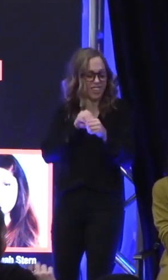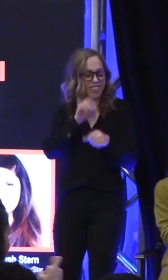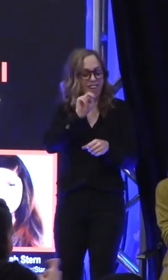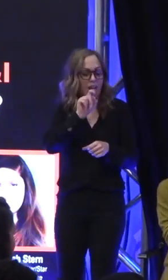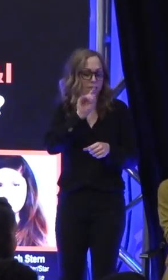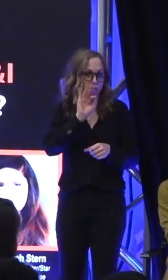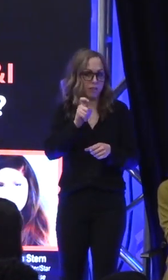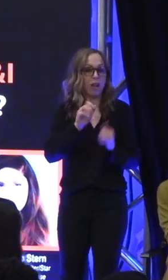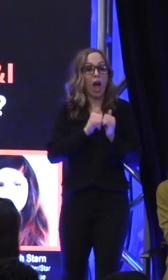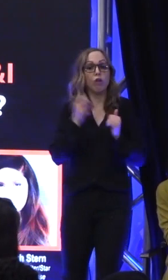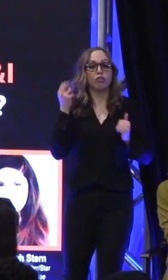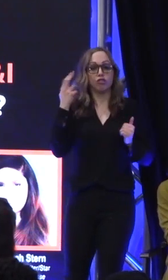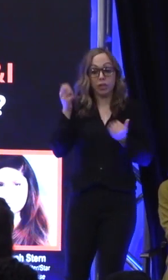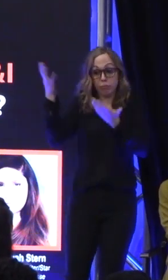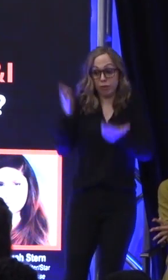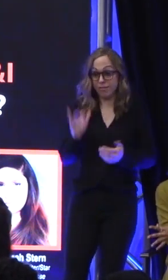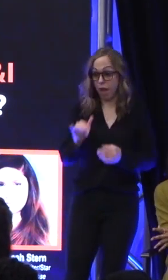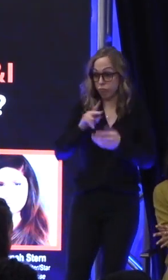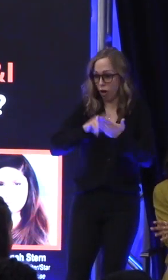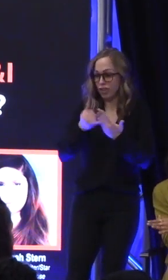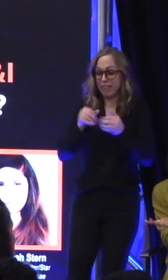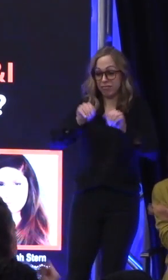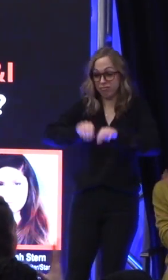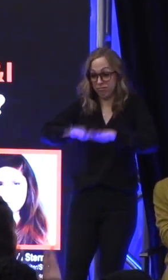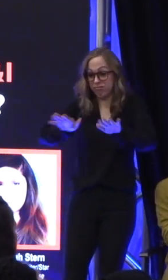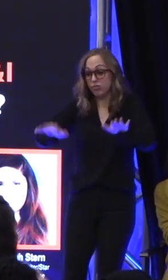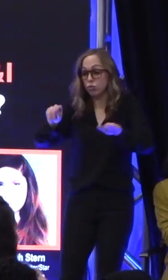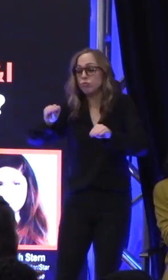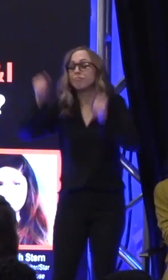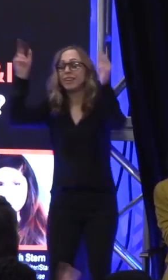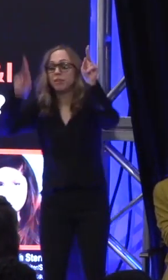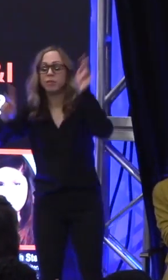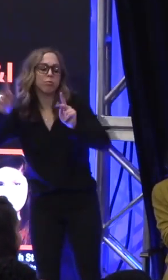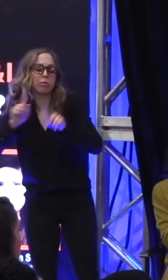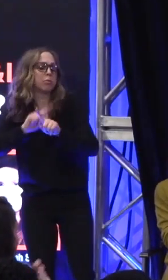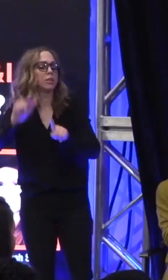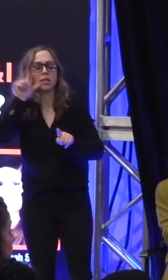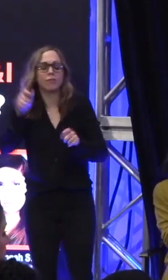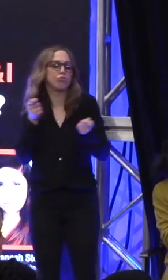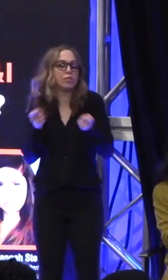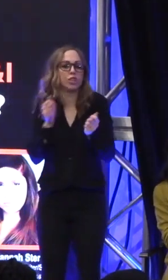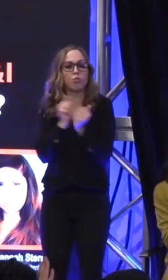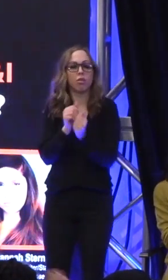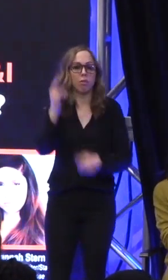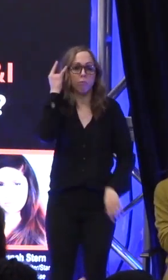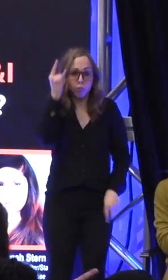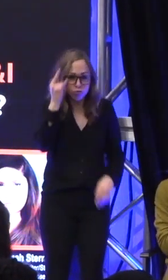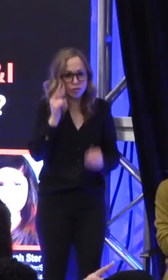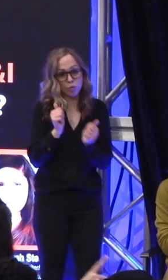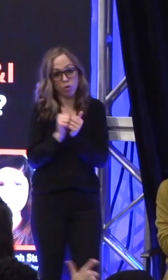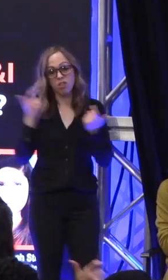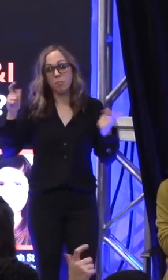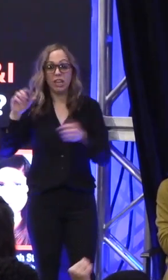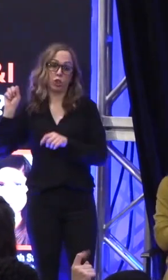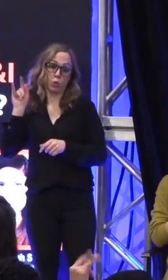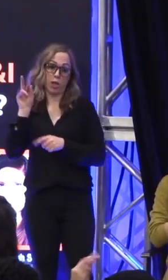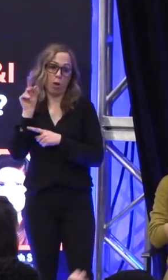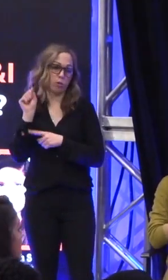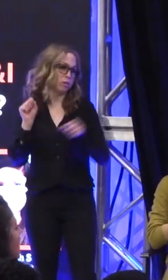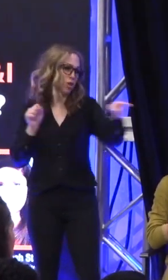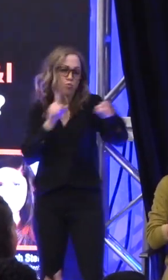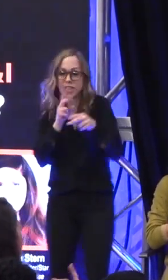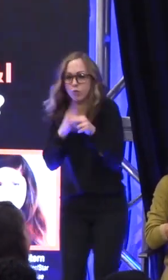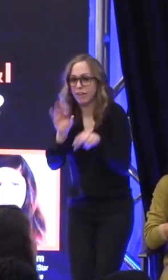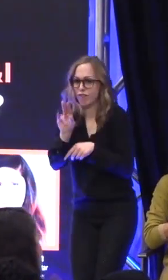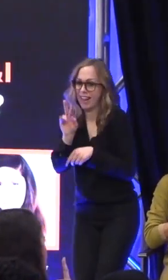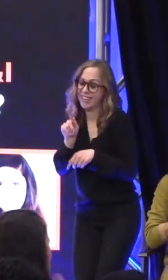how she was able to bring that project to so many more people and also didn't have to deal with the BS with the large studios. Yeah. So thank you. Very quickly on